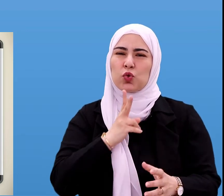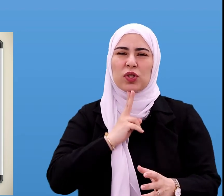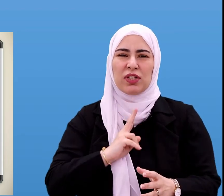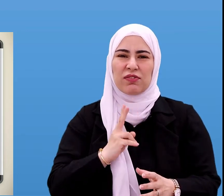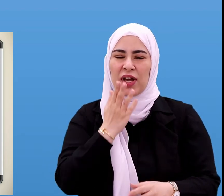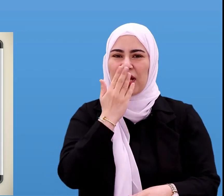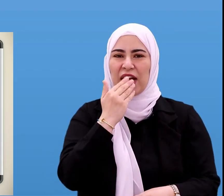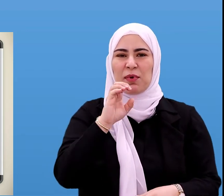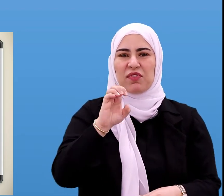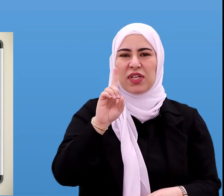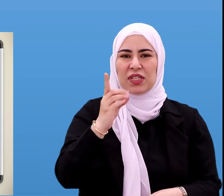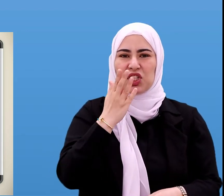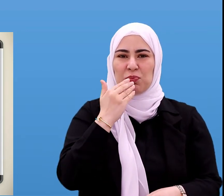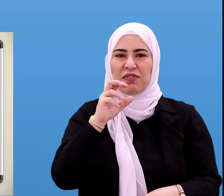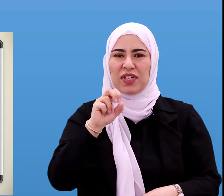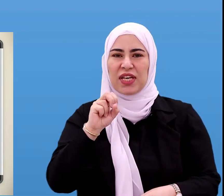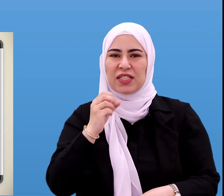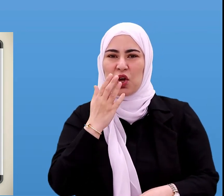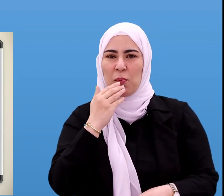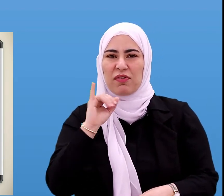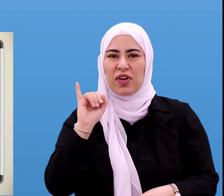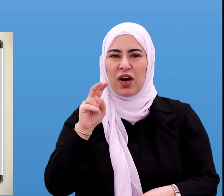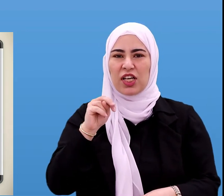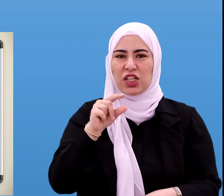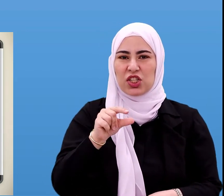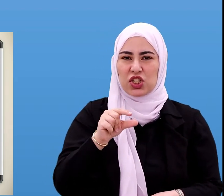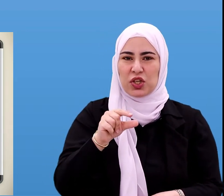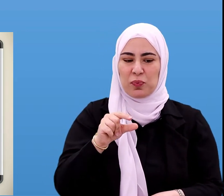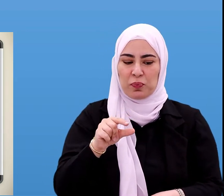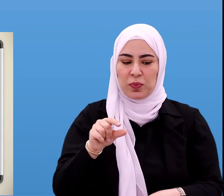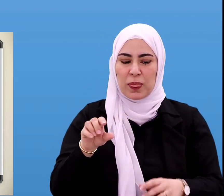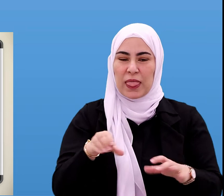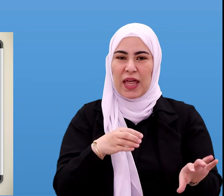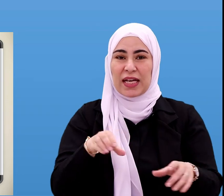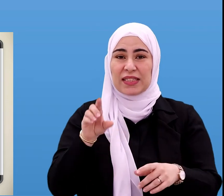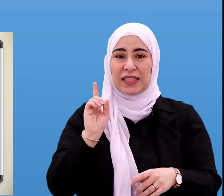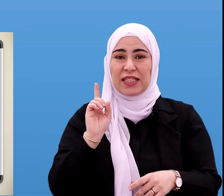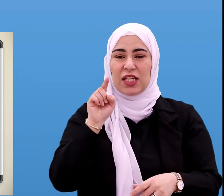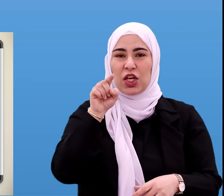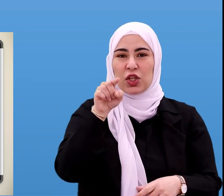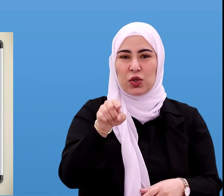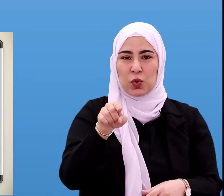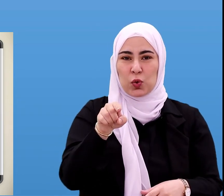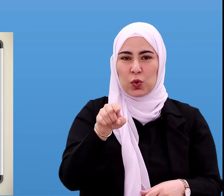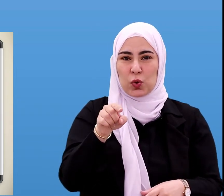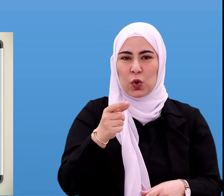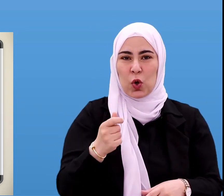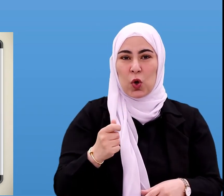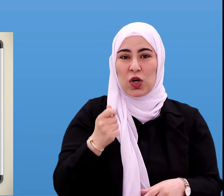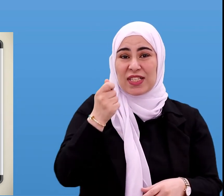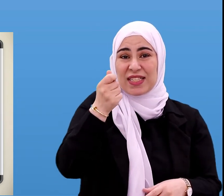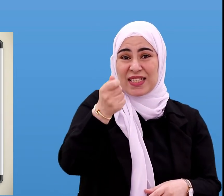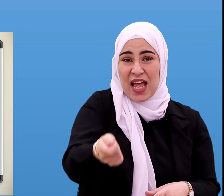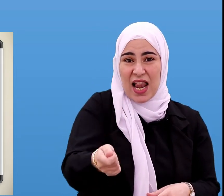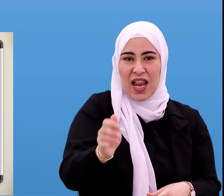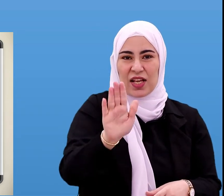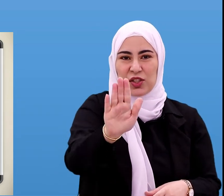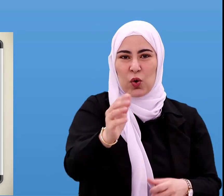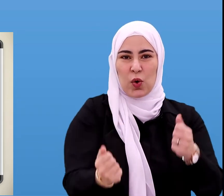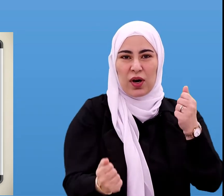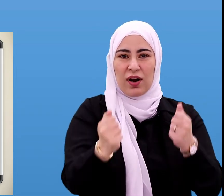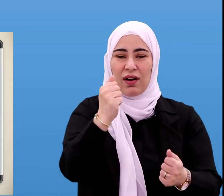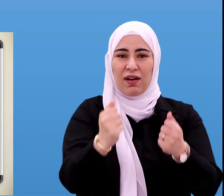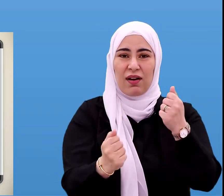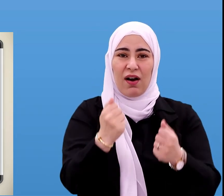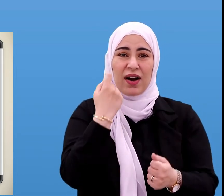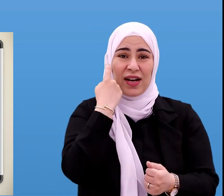verb, okay? So, did you sell your car recently? Here, sell, okay, is a